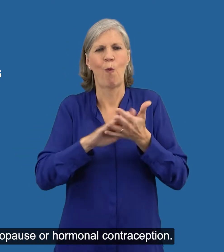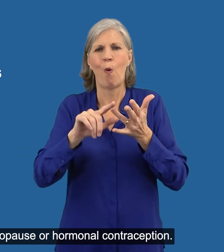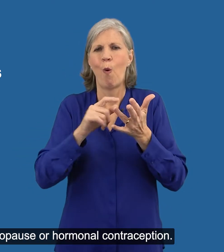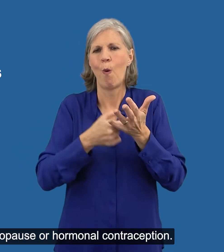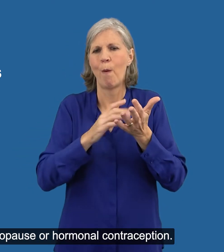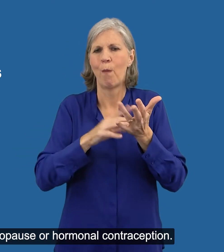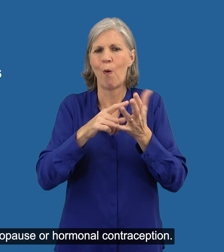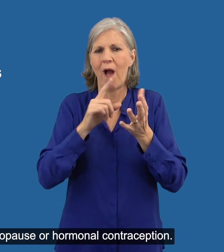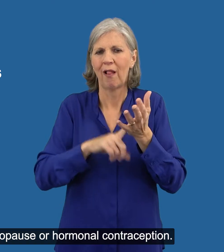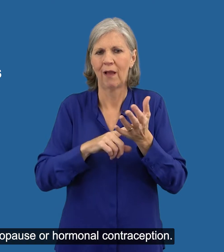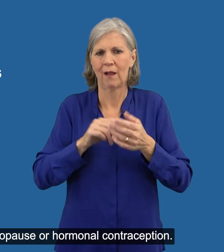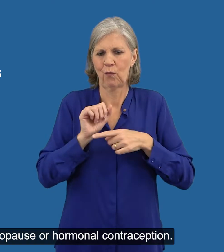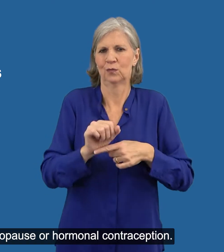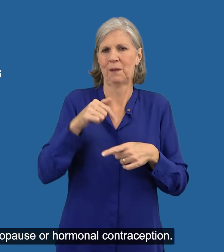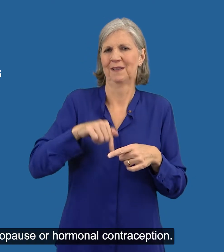hormonal contraception.